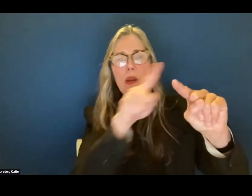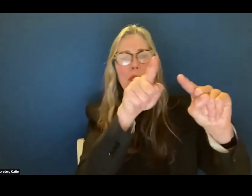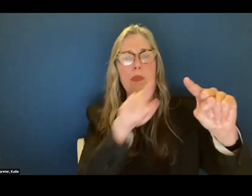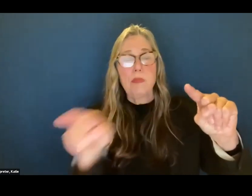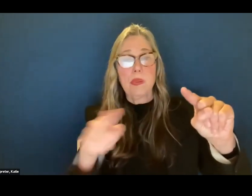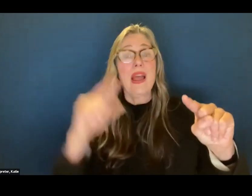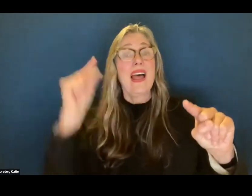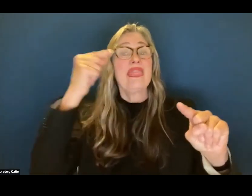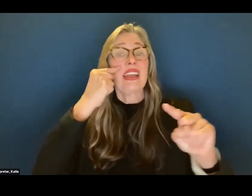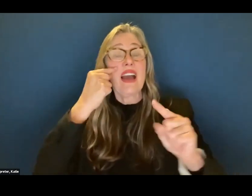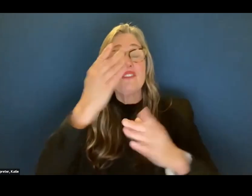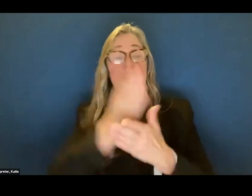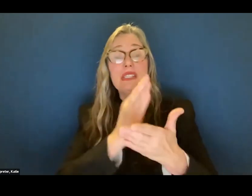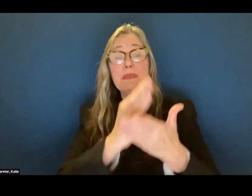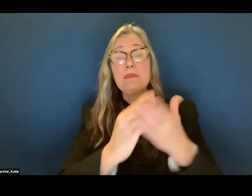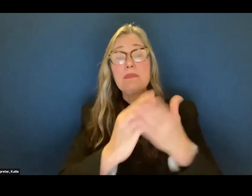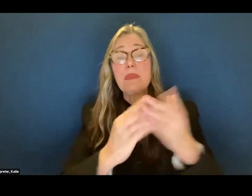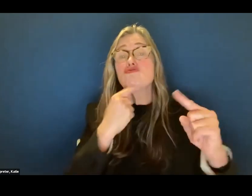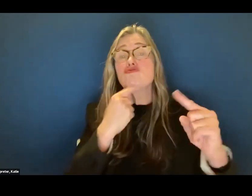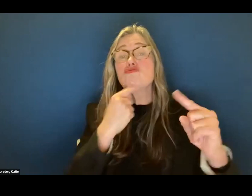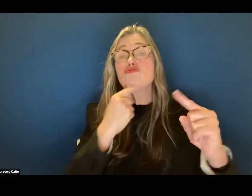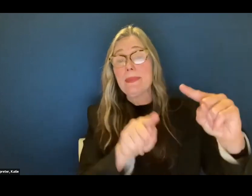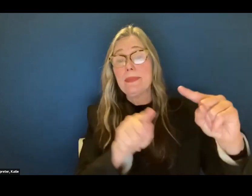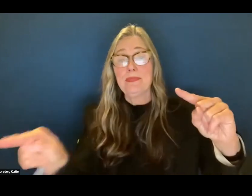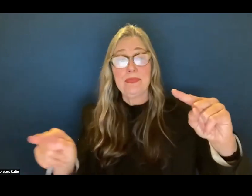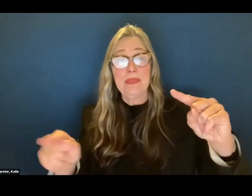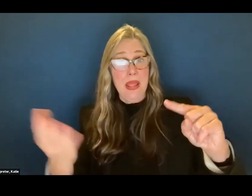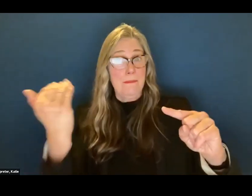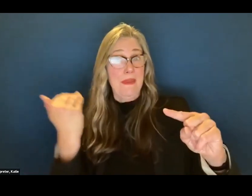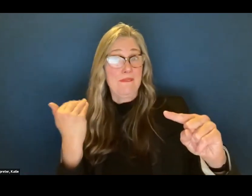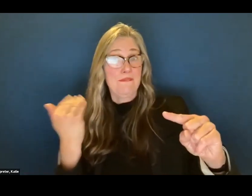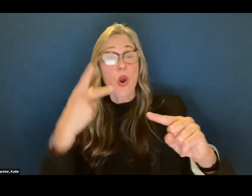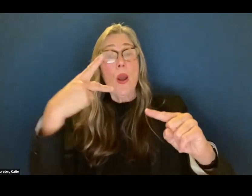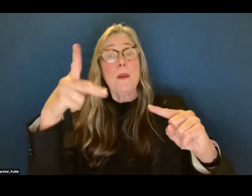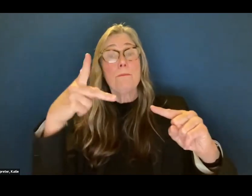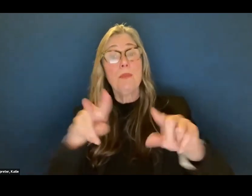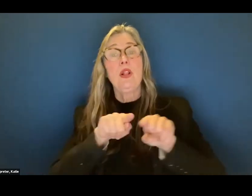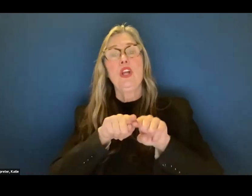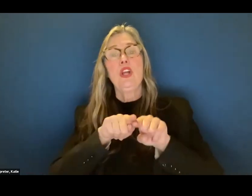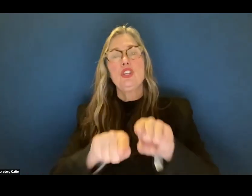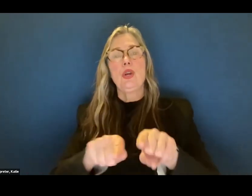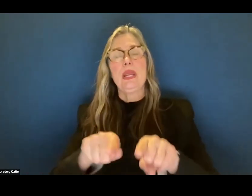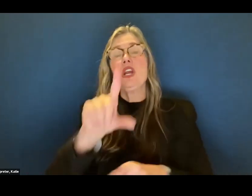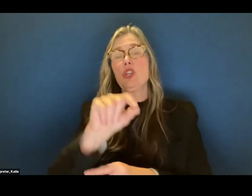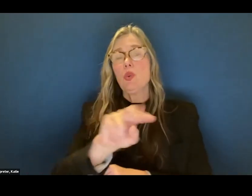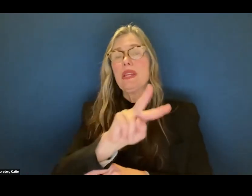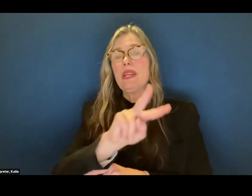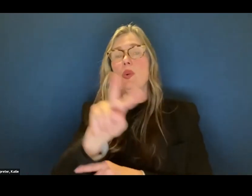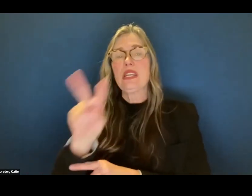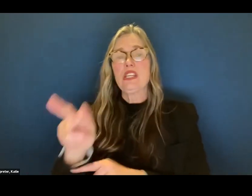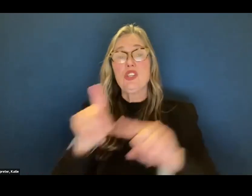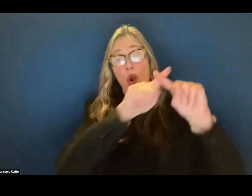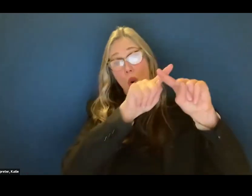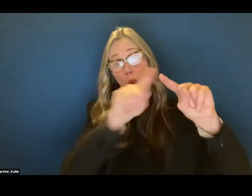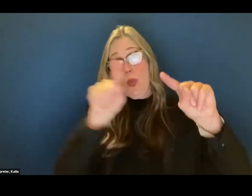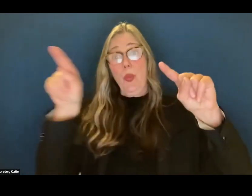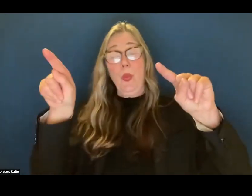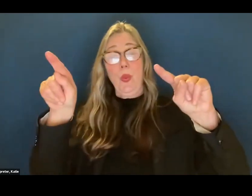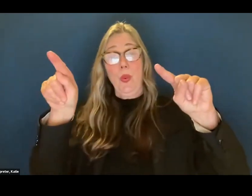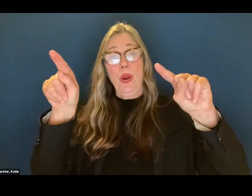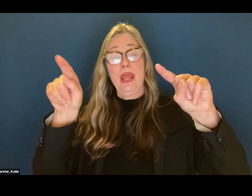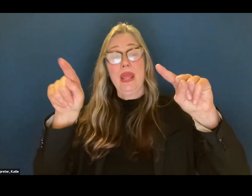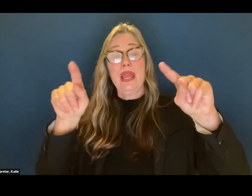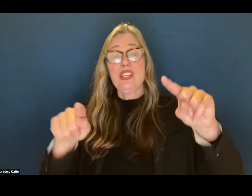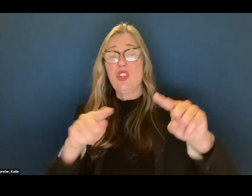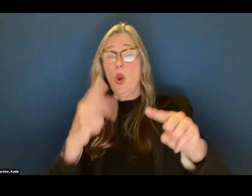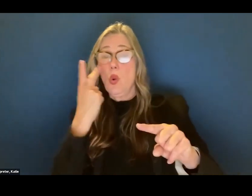middle. The purple one is what was budgeted in the 2022 Budget Act. So when we do our budgets,